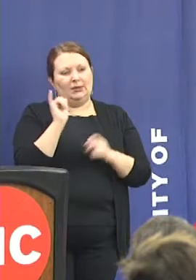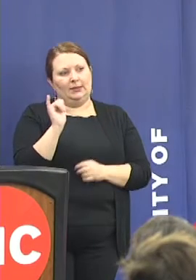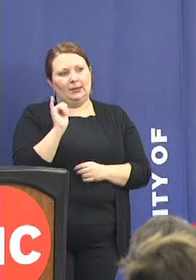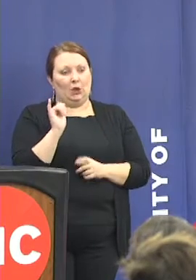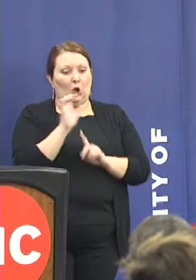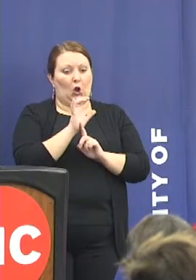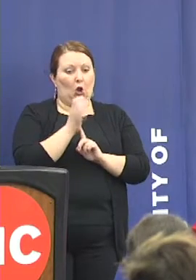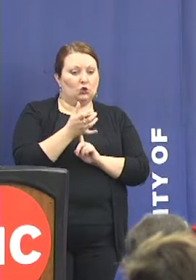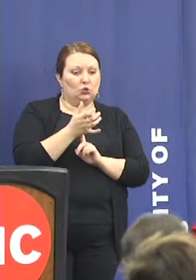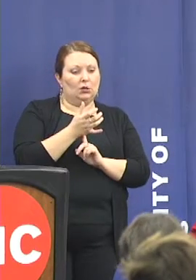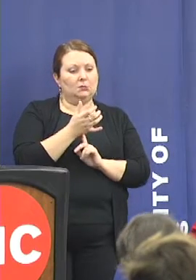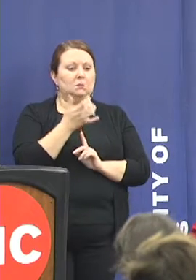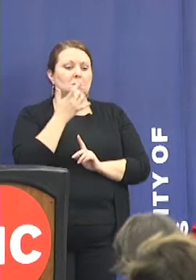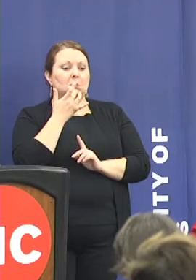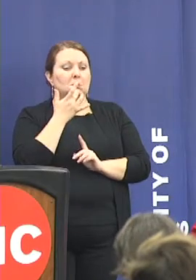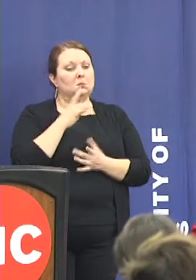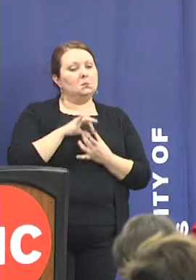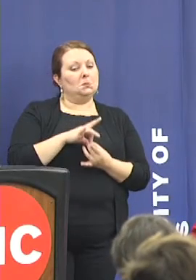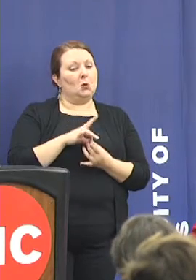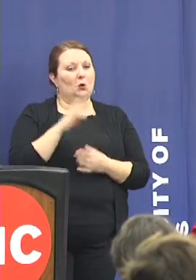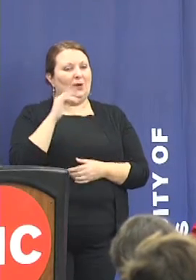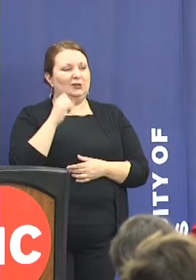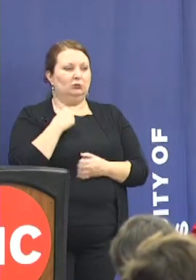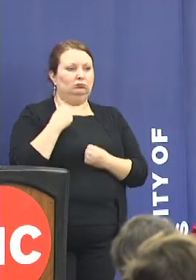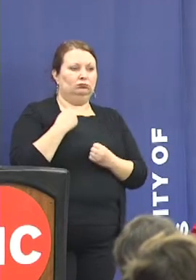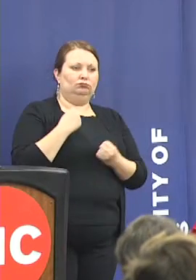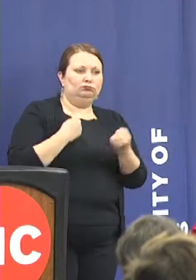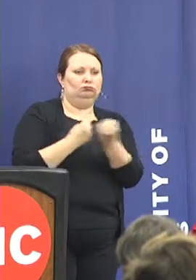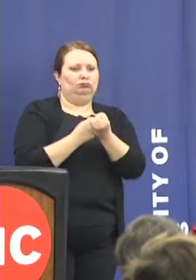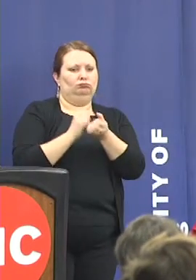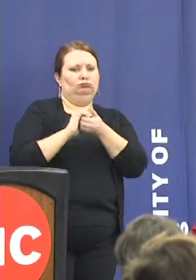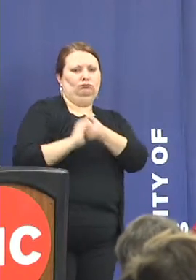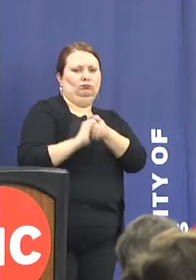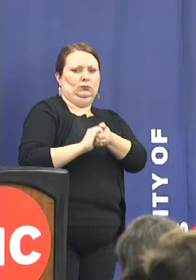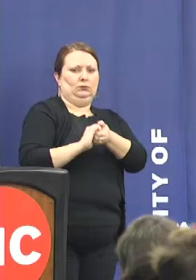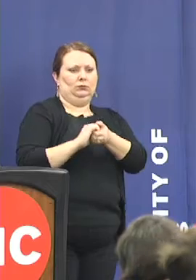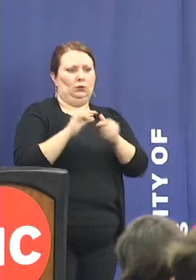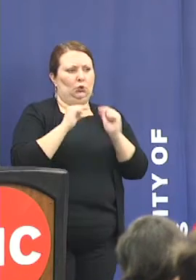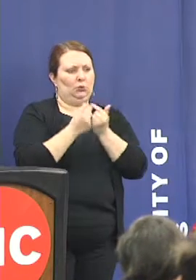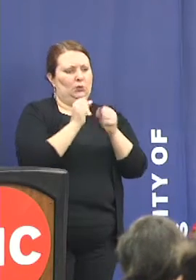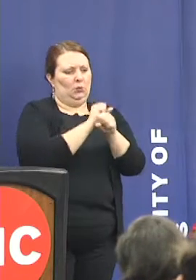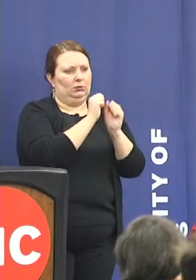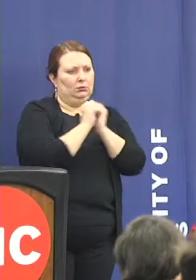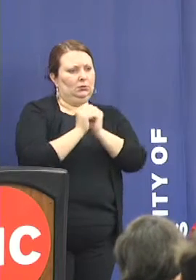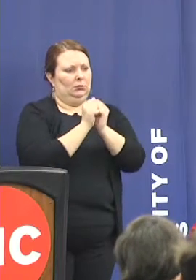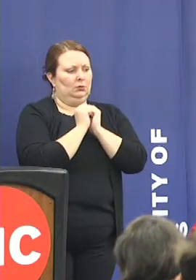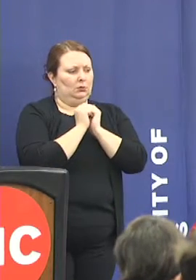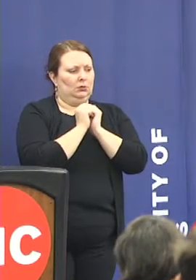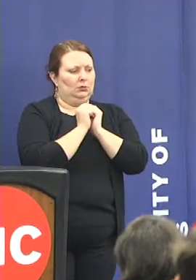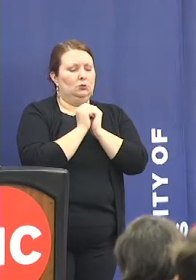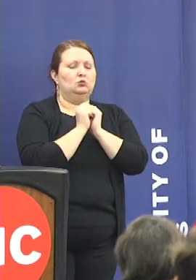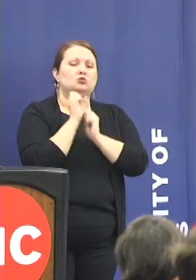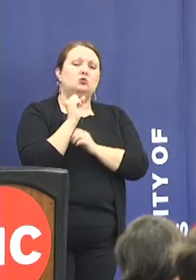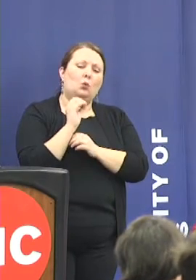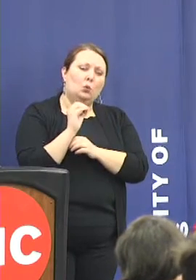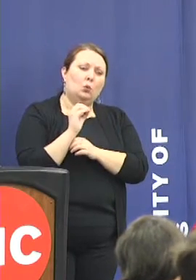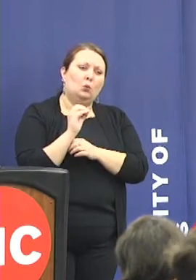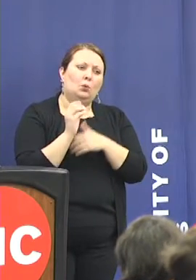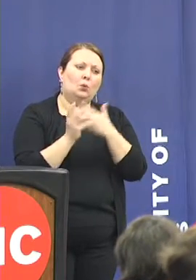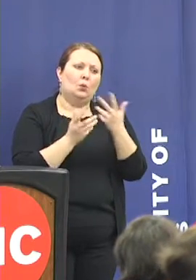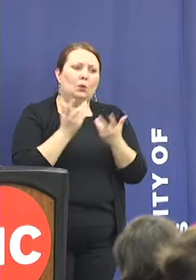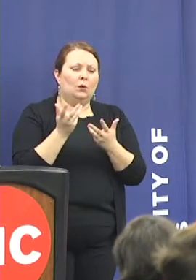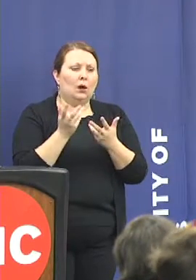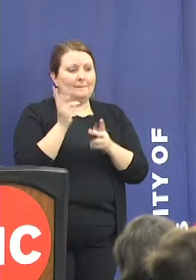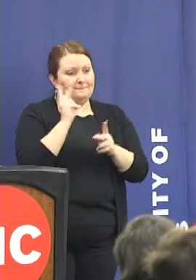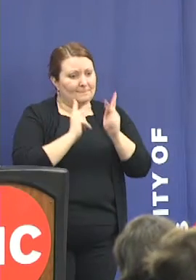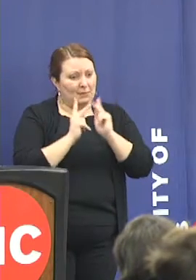sort of cultural affinity or racial solidarity across groups or working together, right? So that, you know,